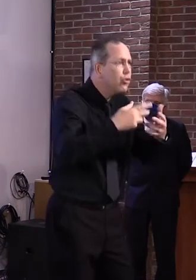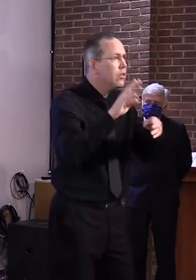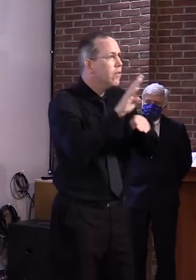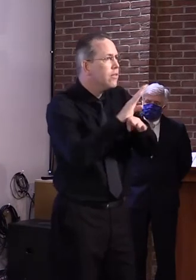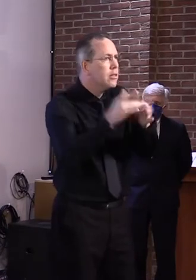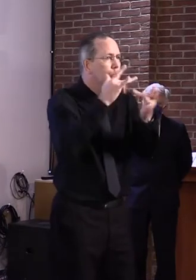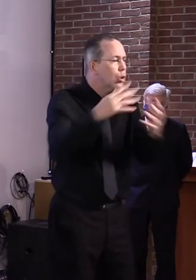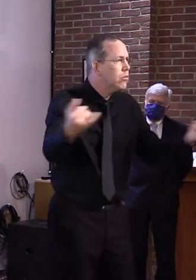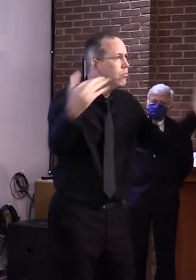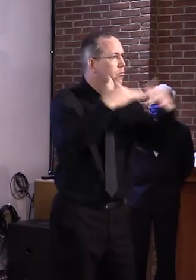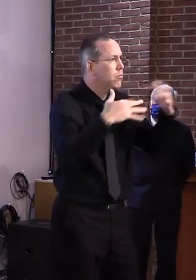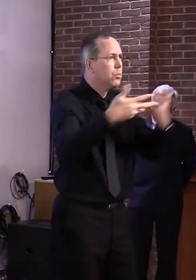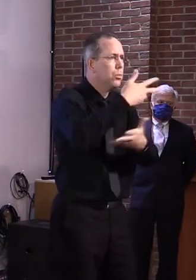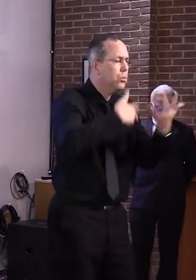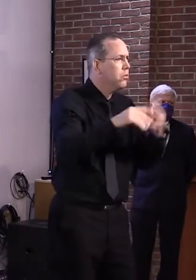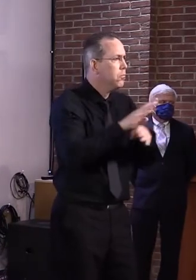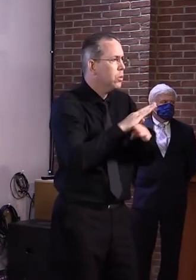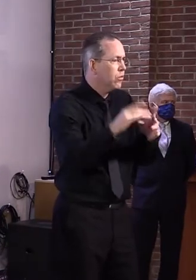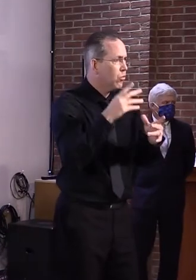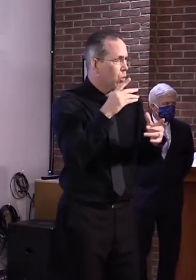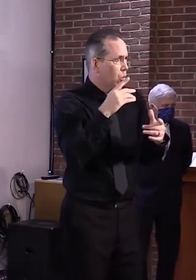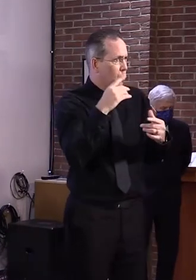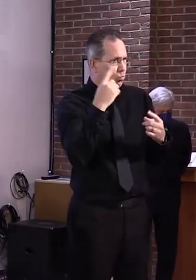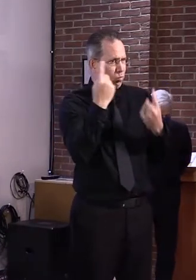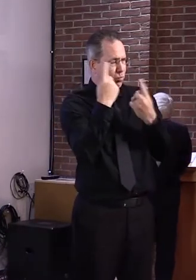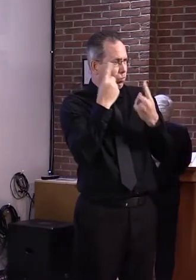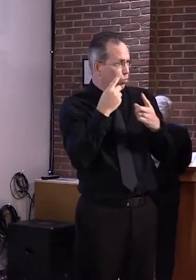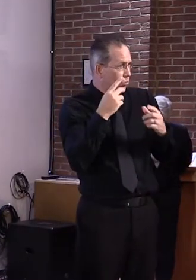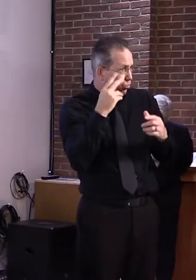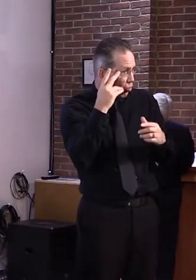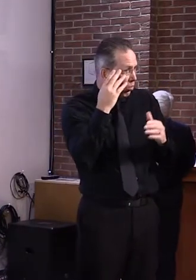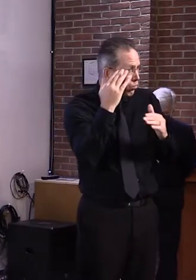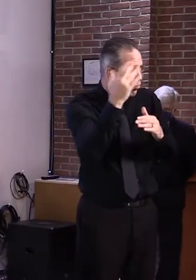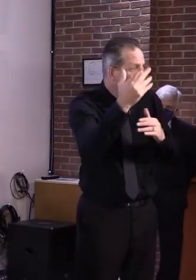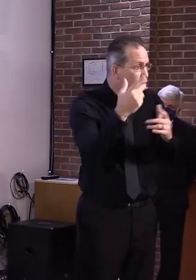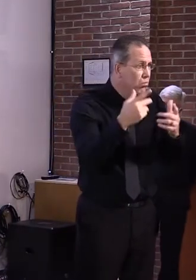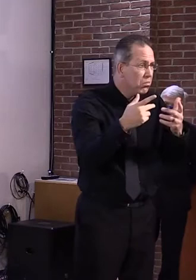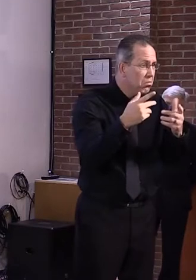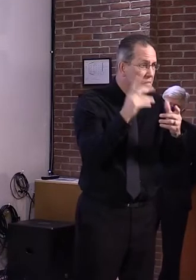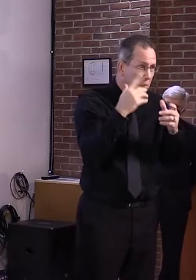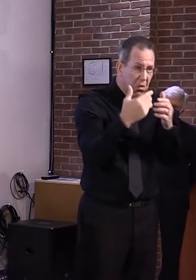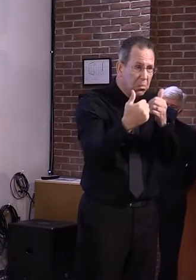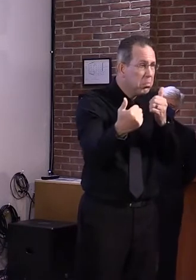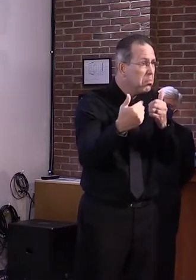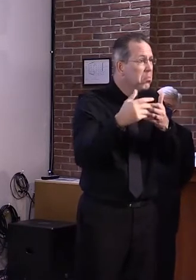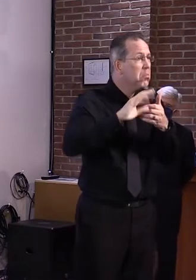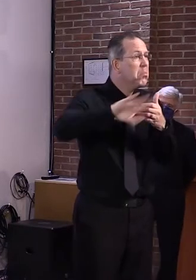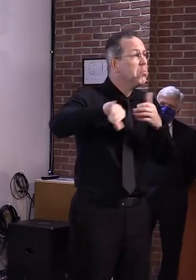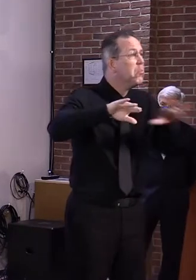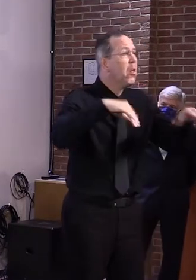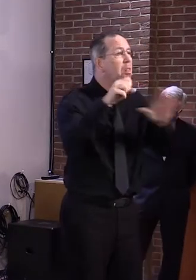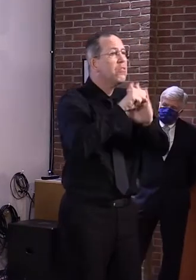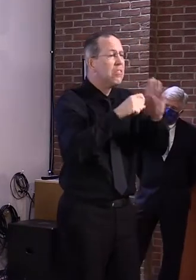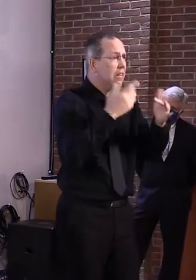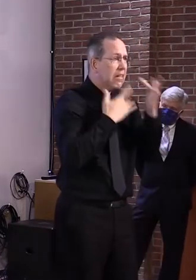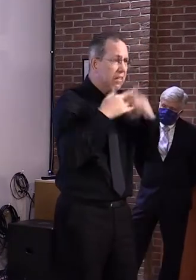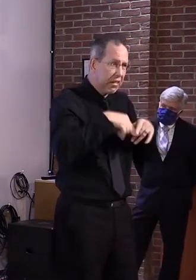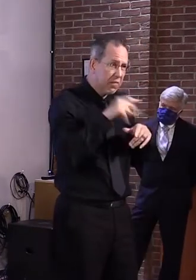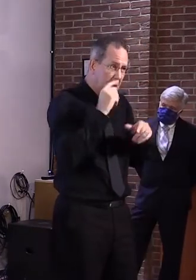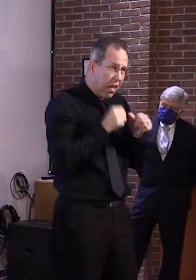immune to the financial situation the rest of the country is facing. We're facing it here. That was